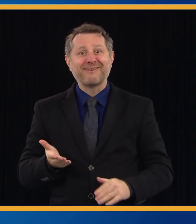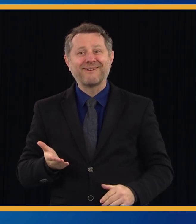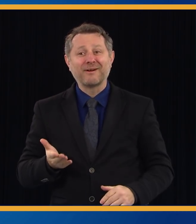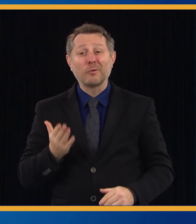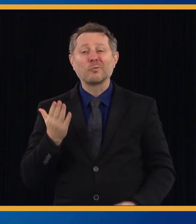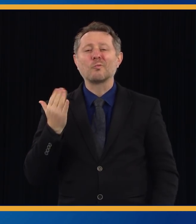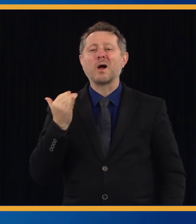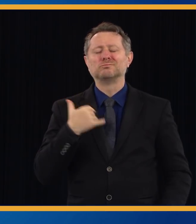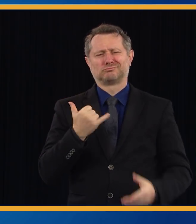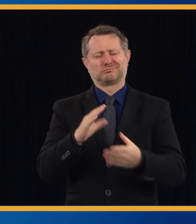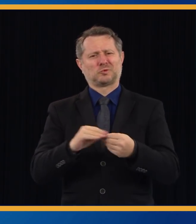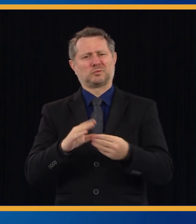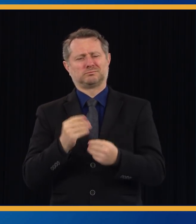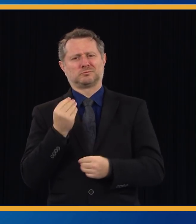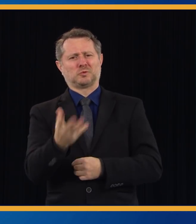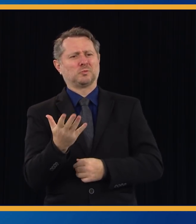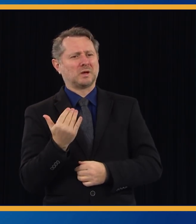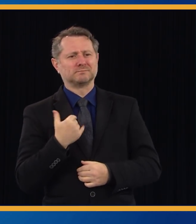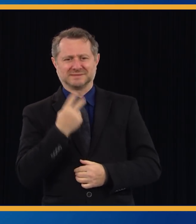story because